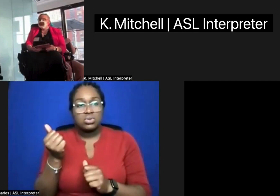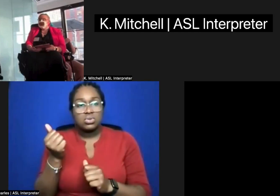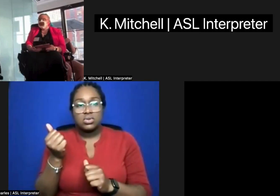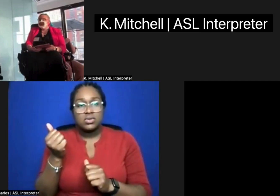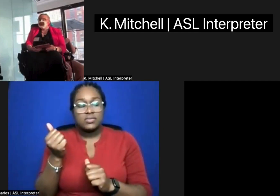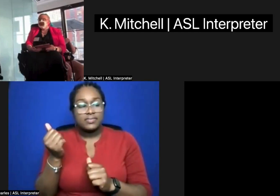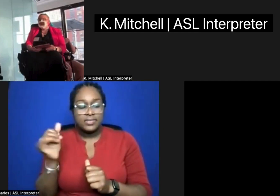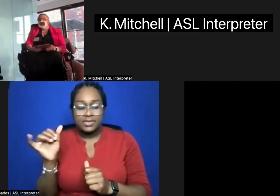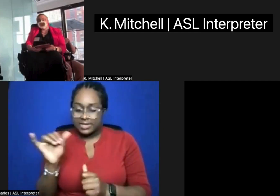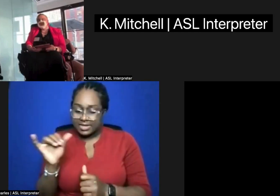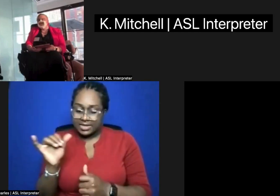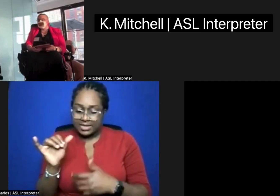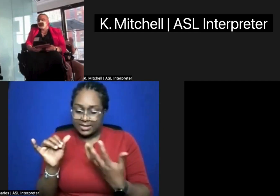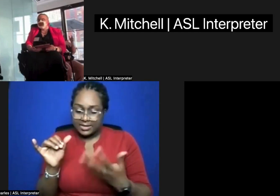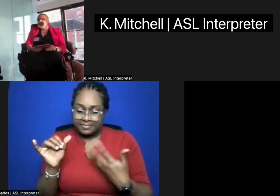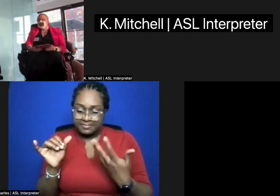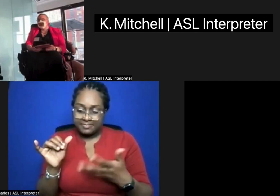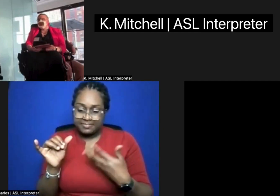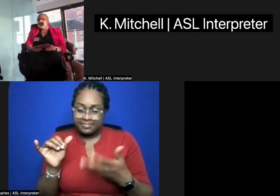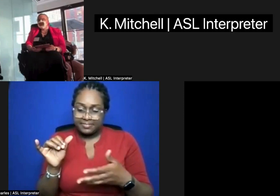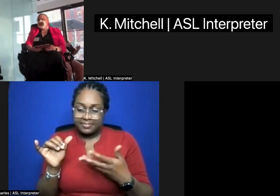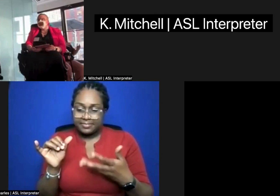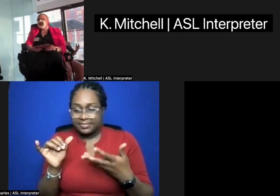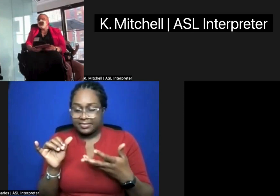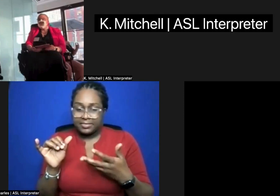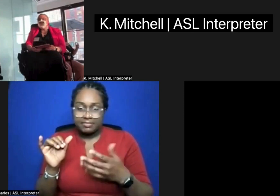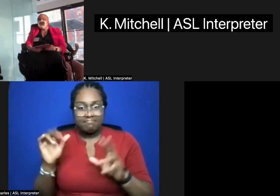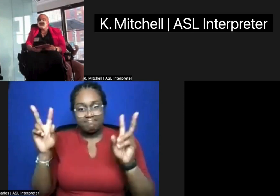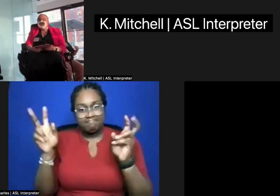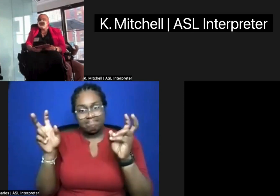I don't want to say diplomatic, but like, kind of,